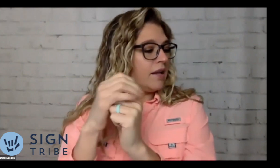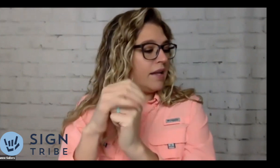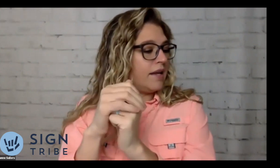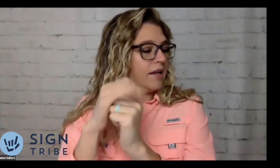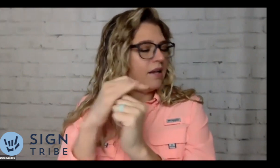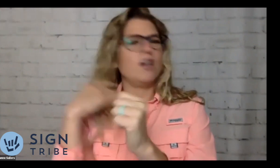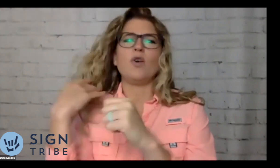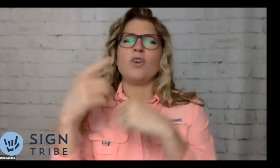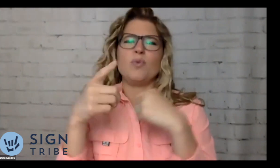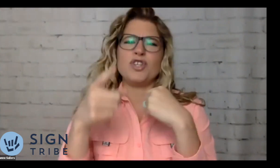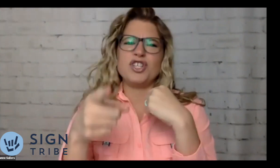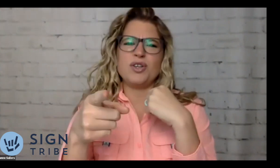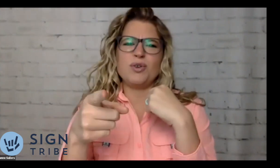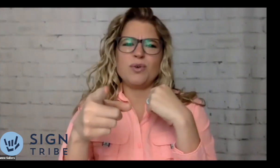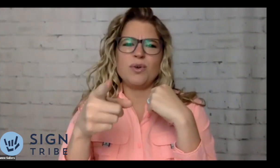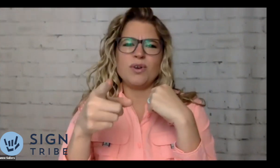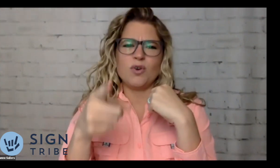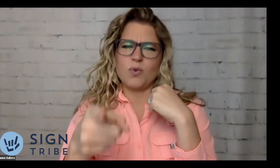Then would you